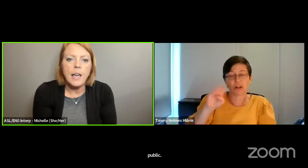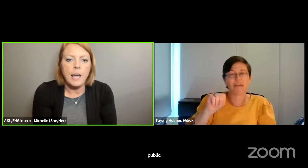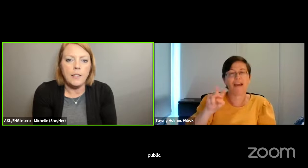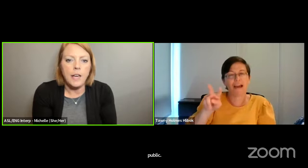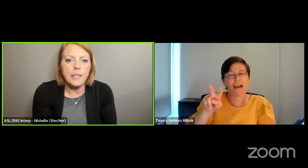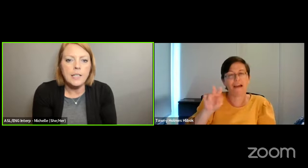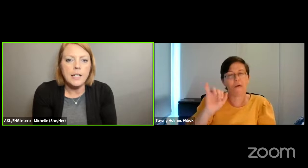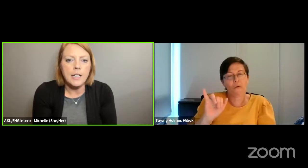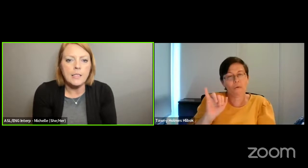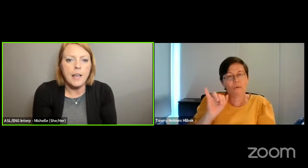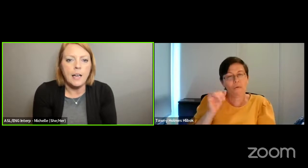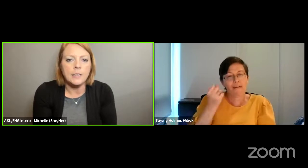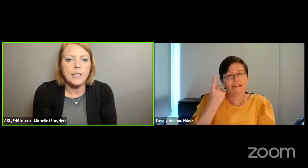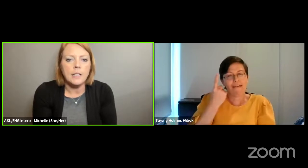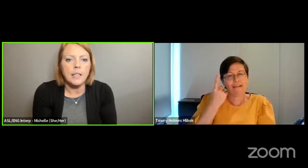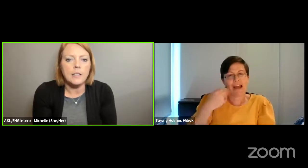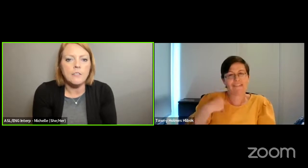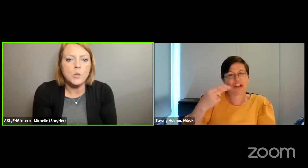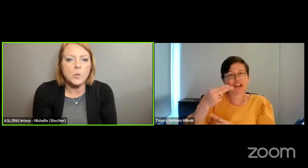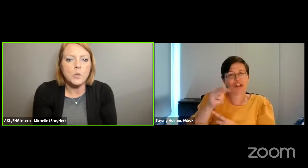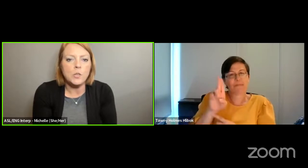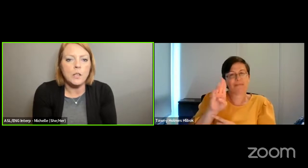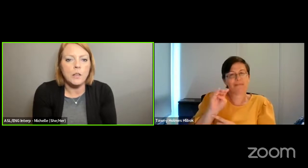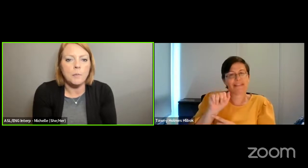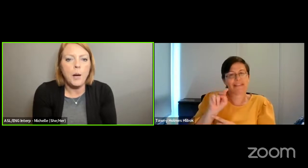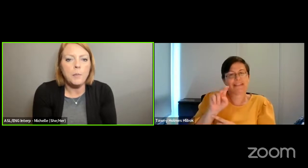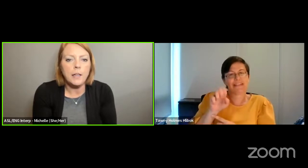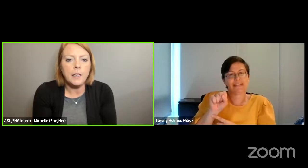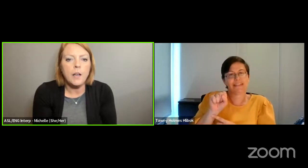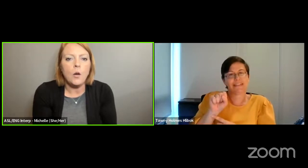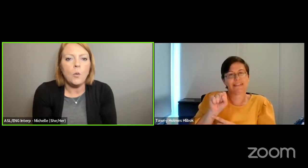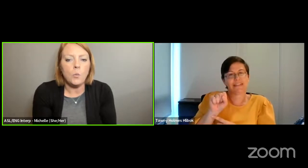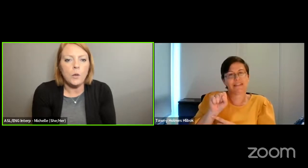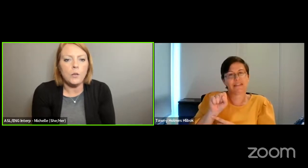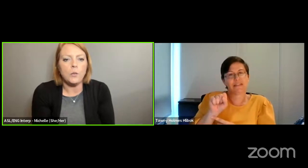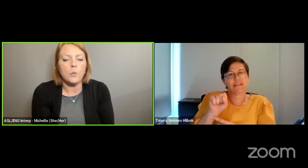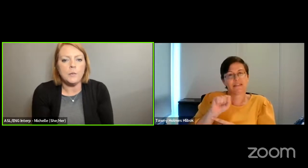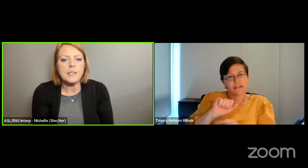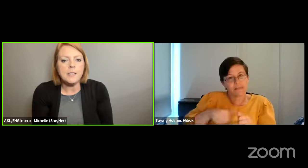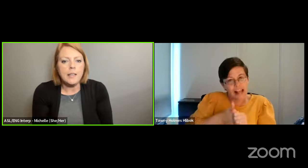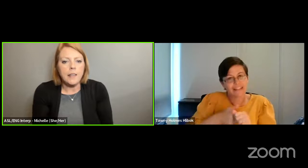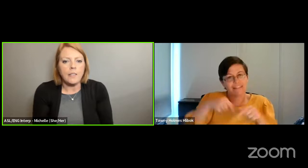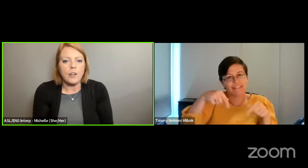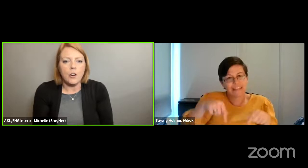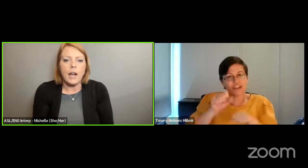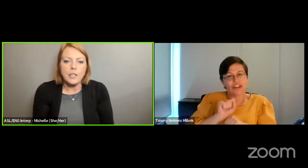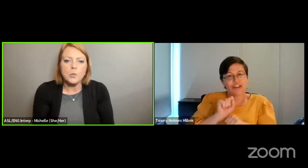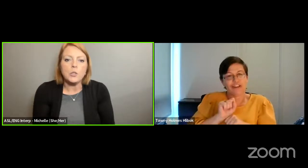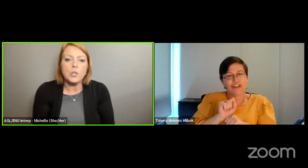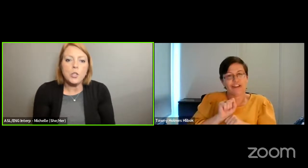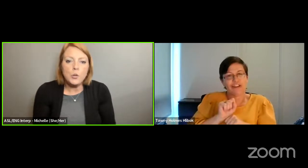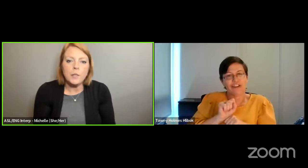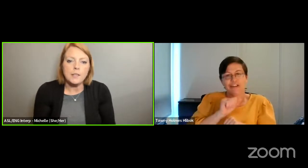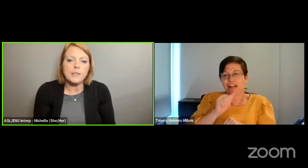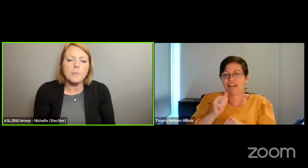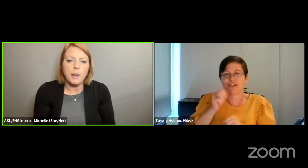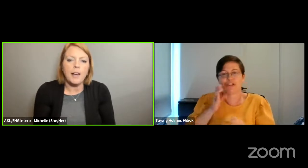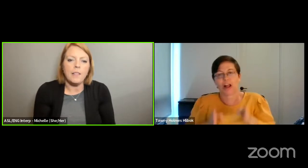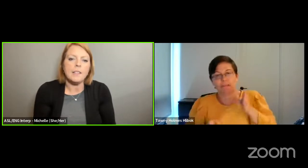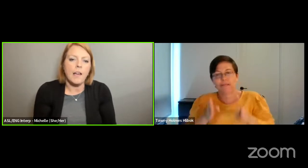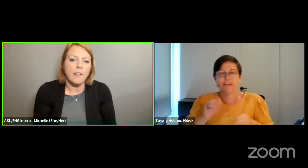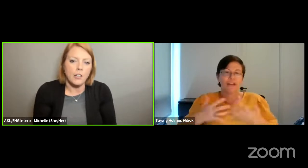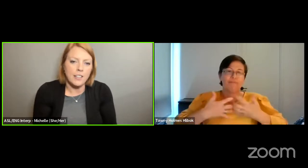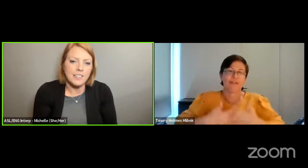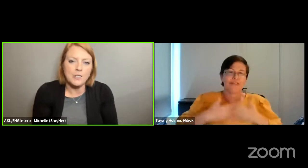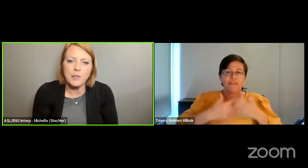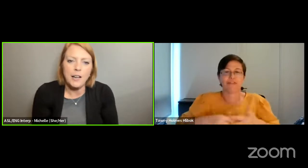findings. And the idea is that individuals in public would see that there are actual humans